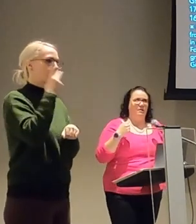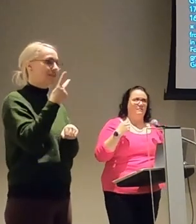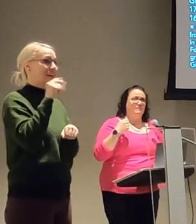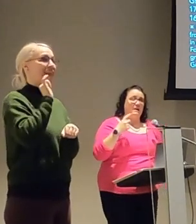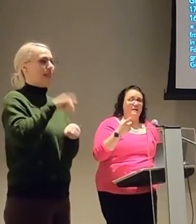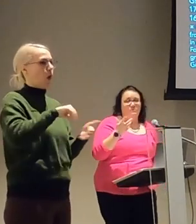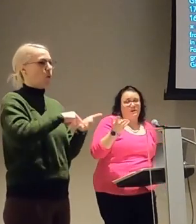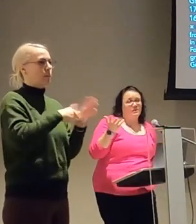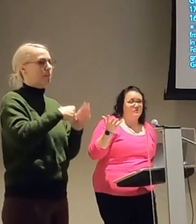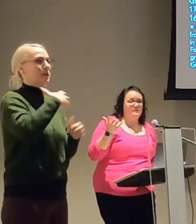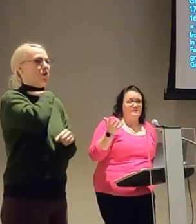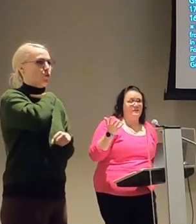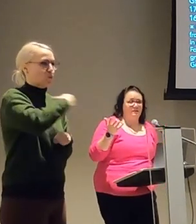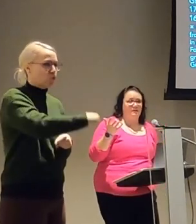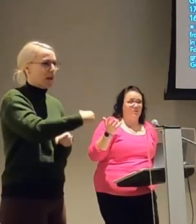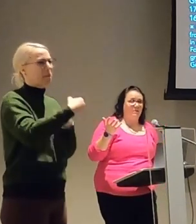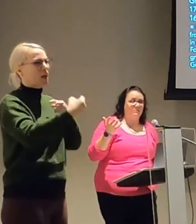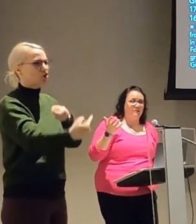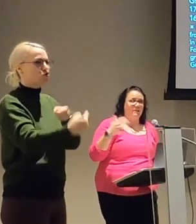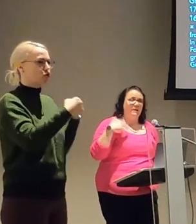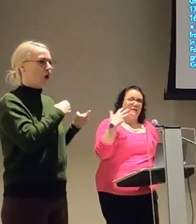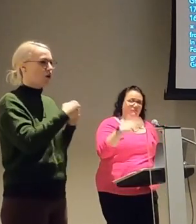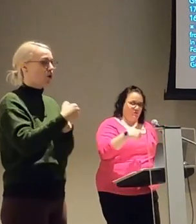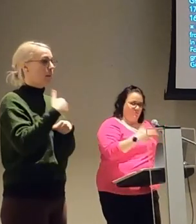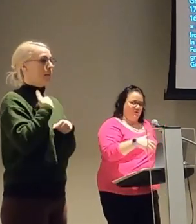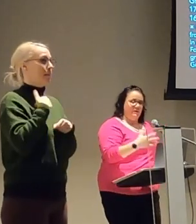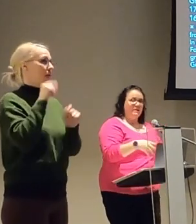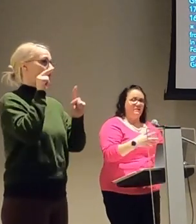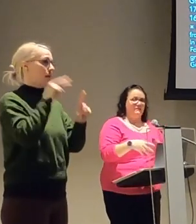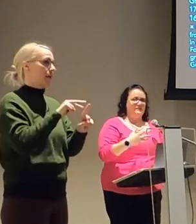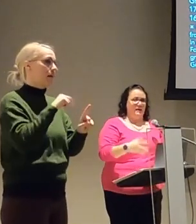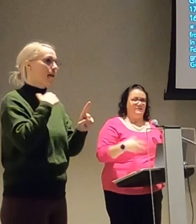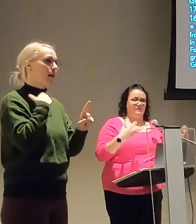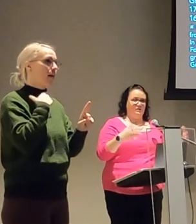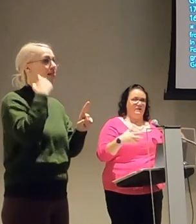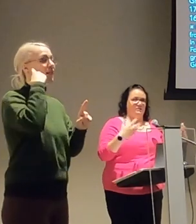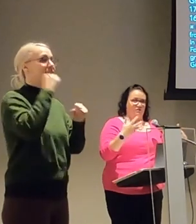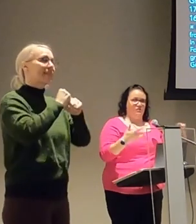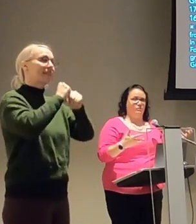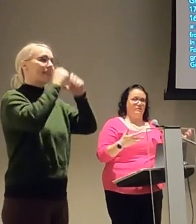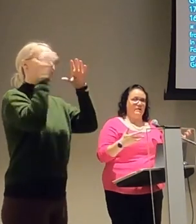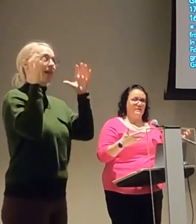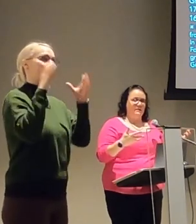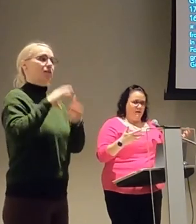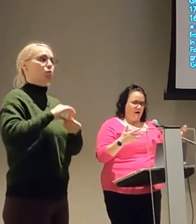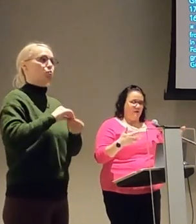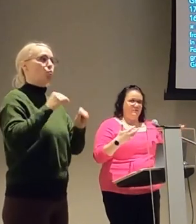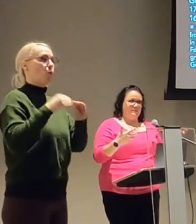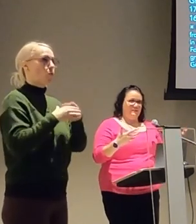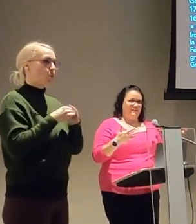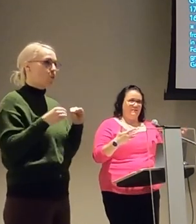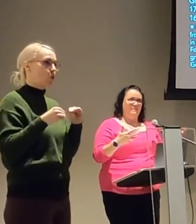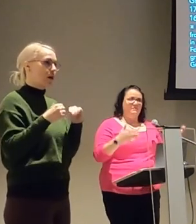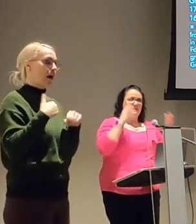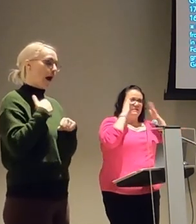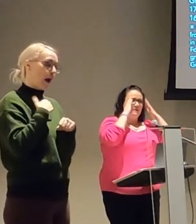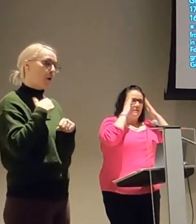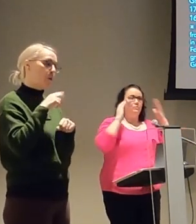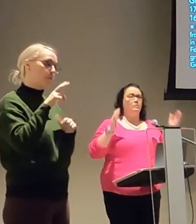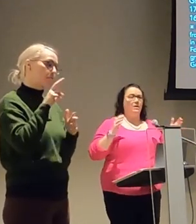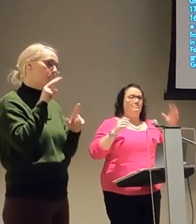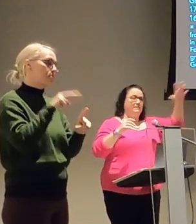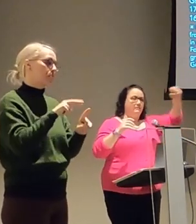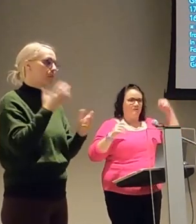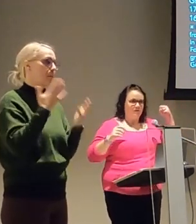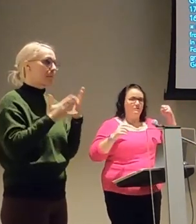off. But I would actually say that probably, if we're thinking of this as a story, I would say that maybe